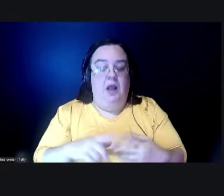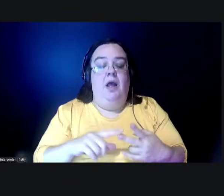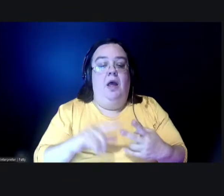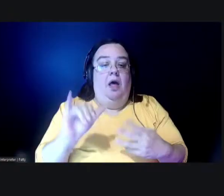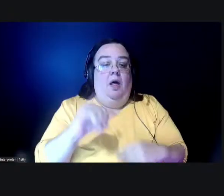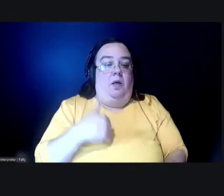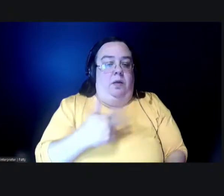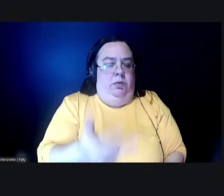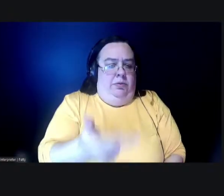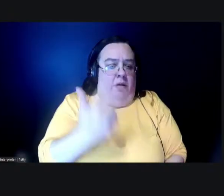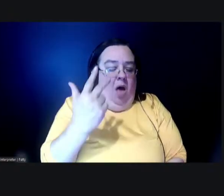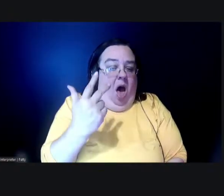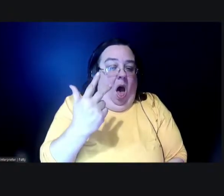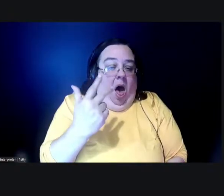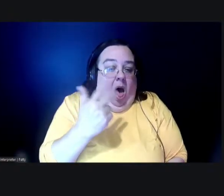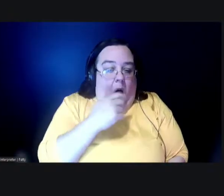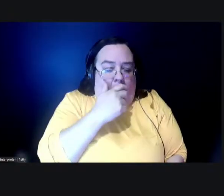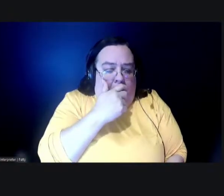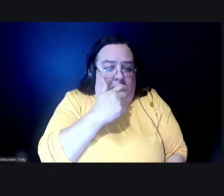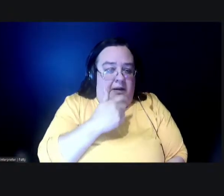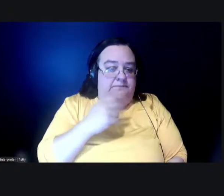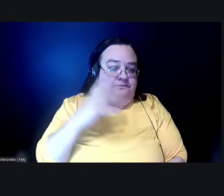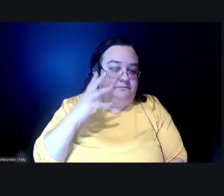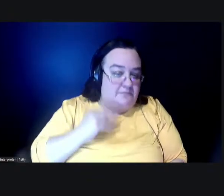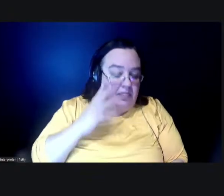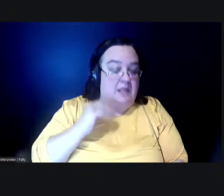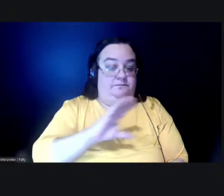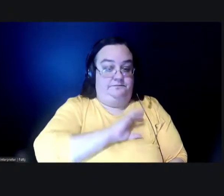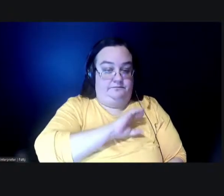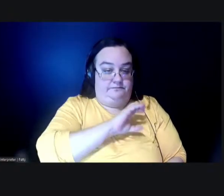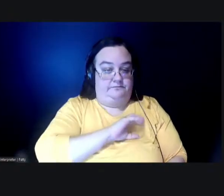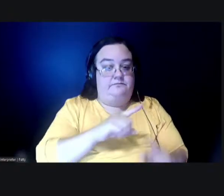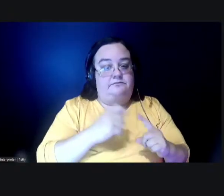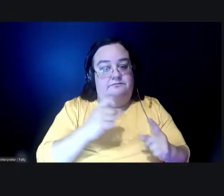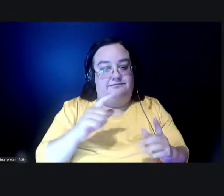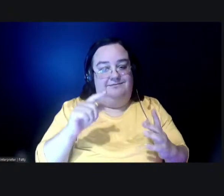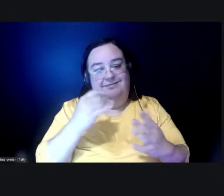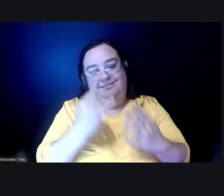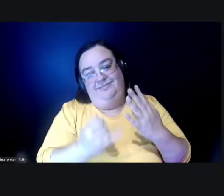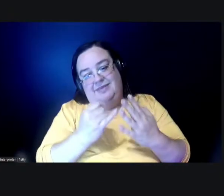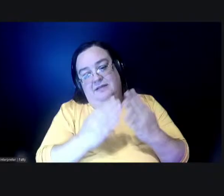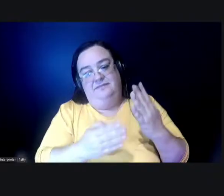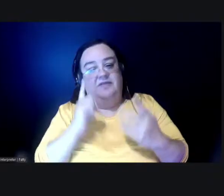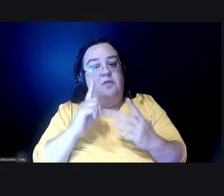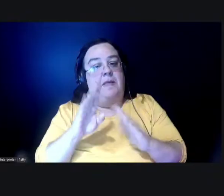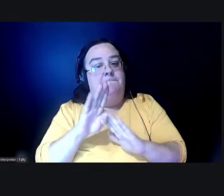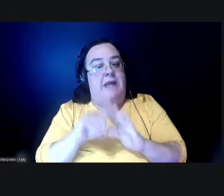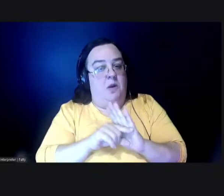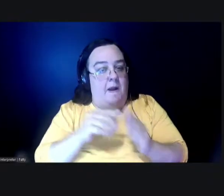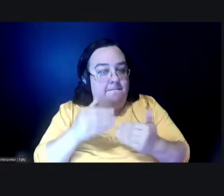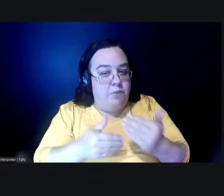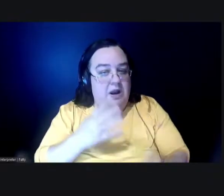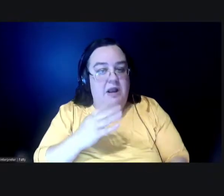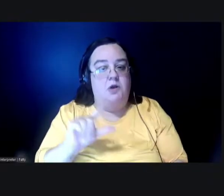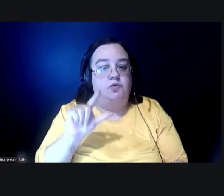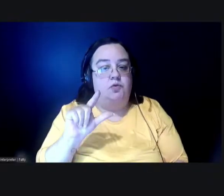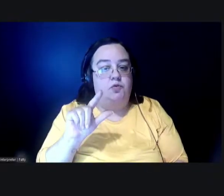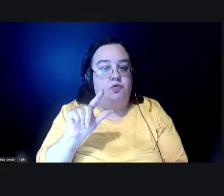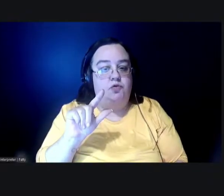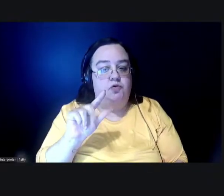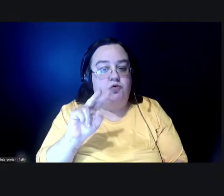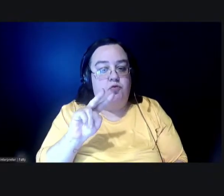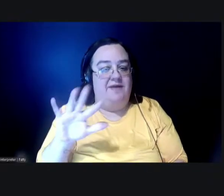3 experienced police officers in the latter stages of the background process and 25